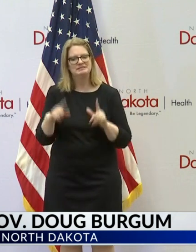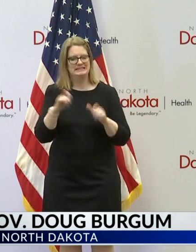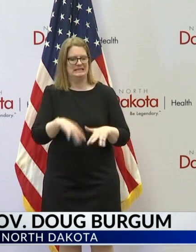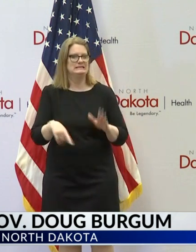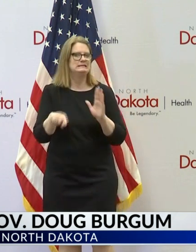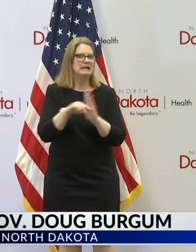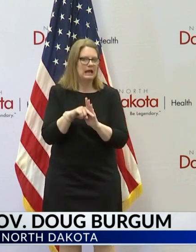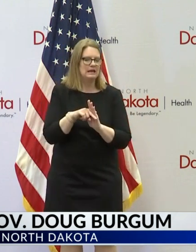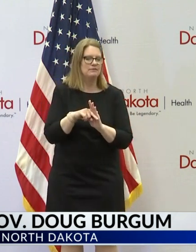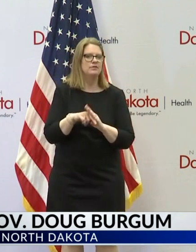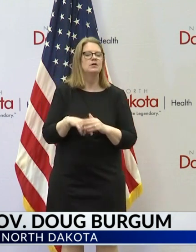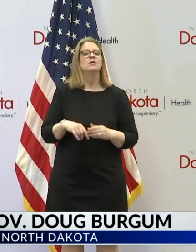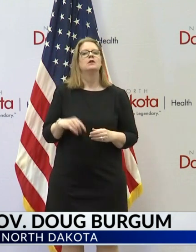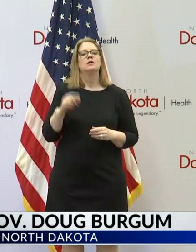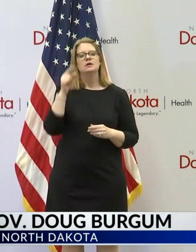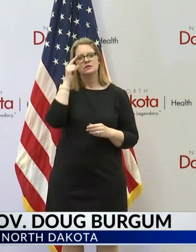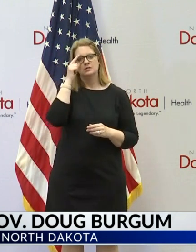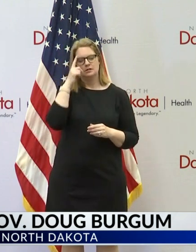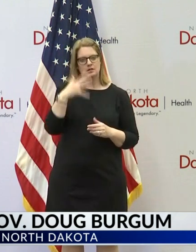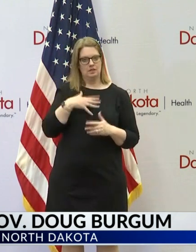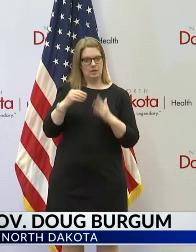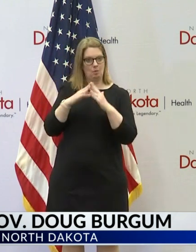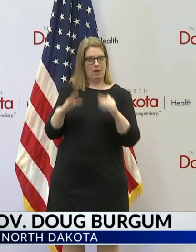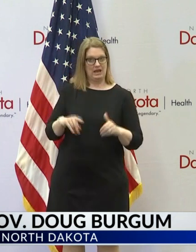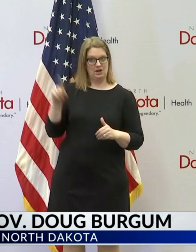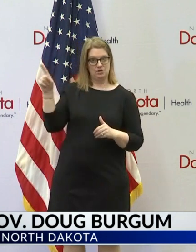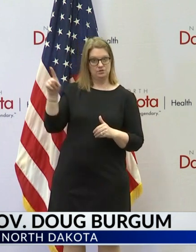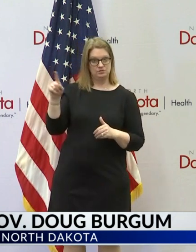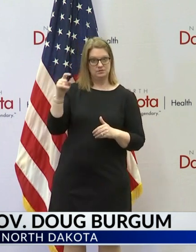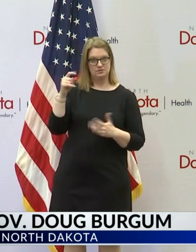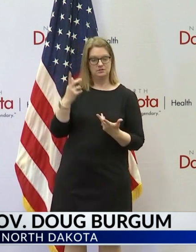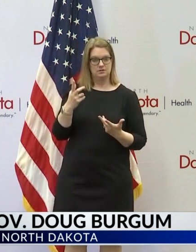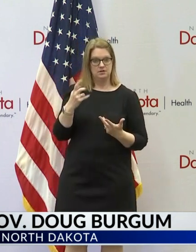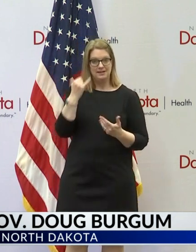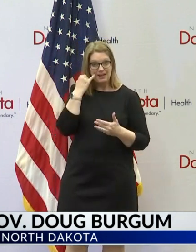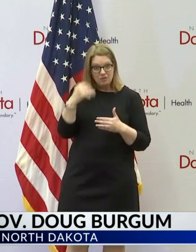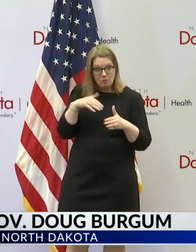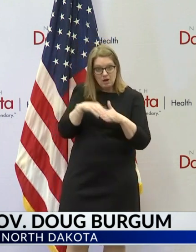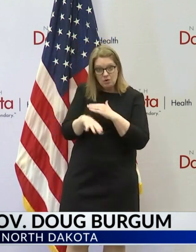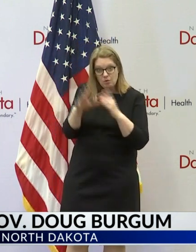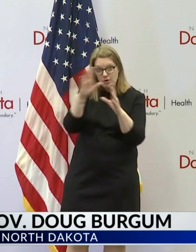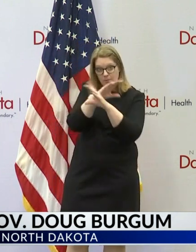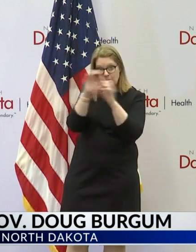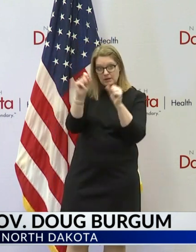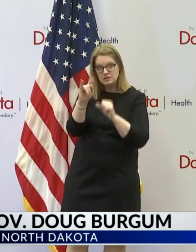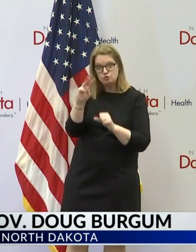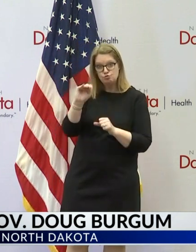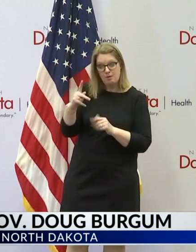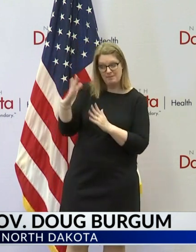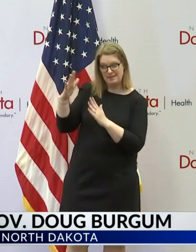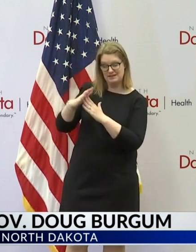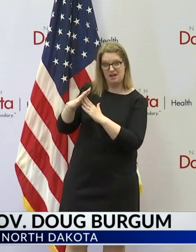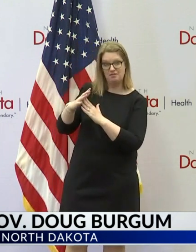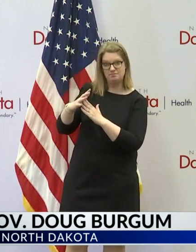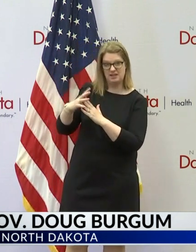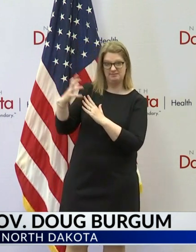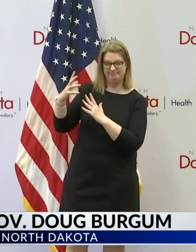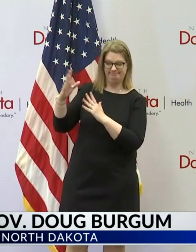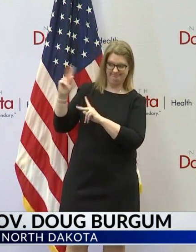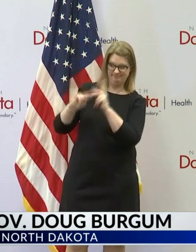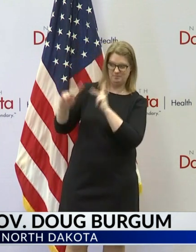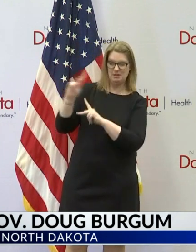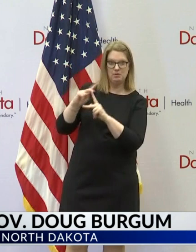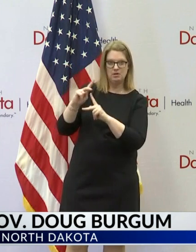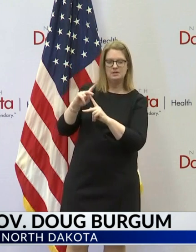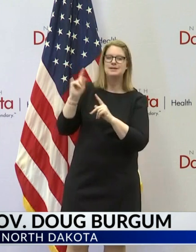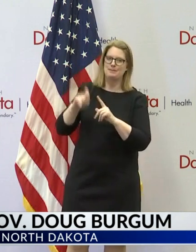negative, and then we knew the White House, you don't get to have a meeting with President Trump and the senior officials unless you go through testing, so we knew that